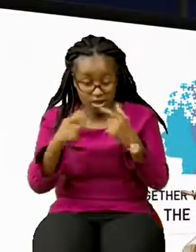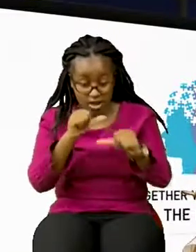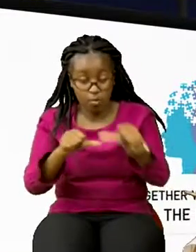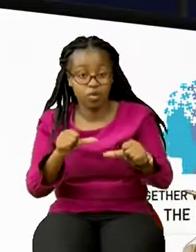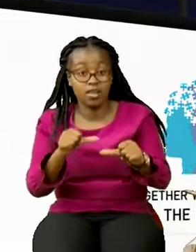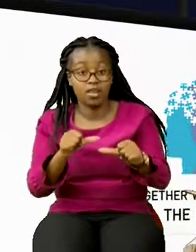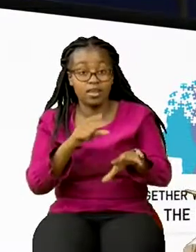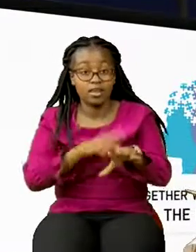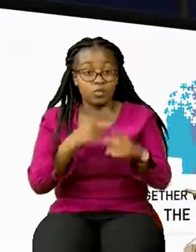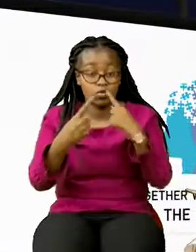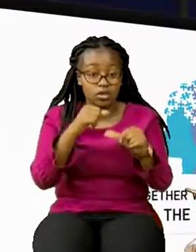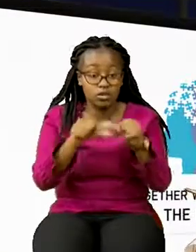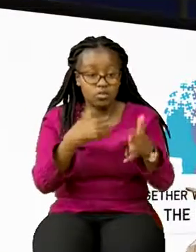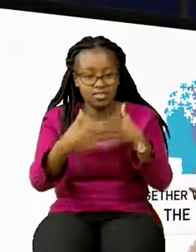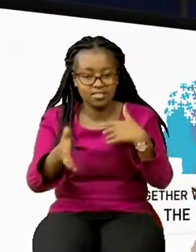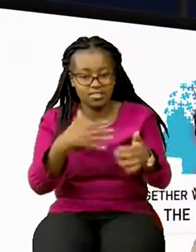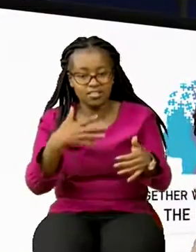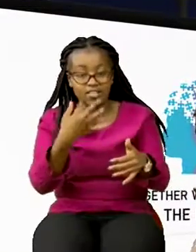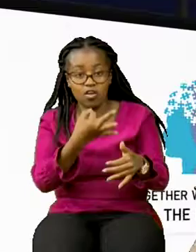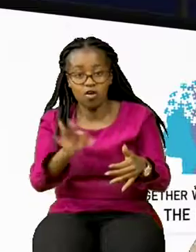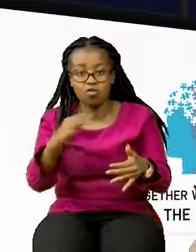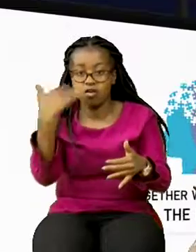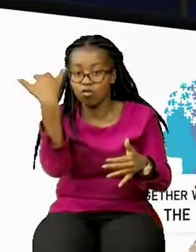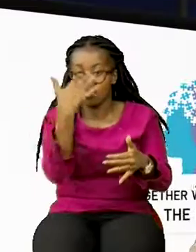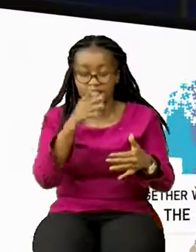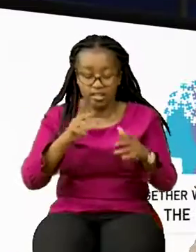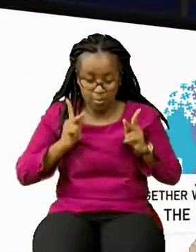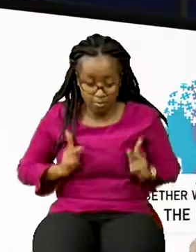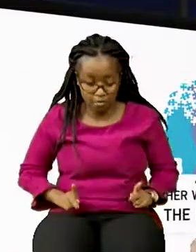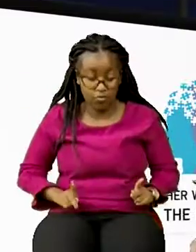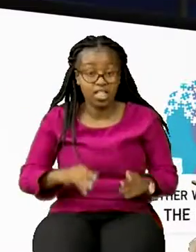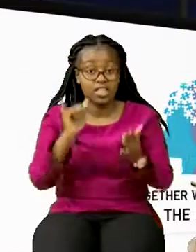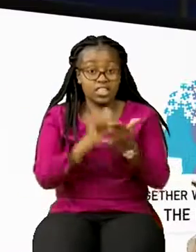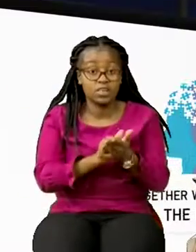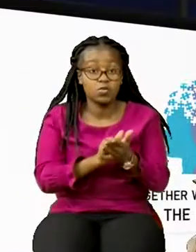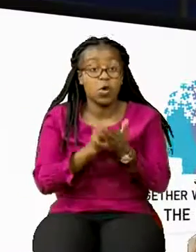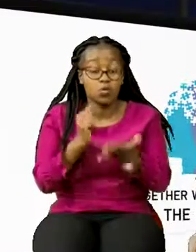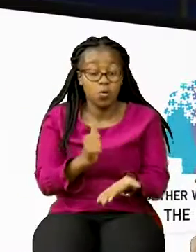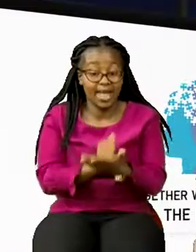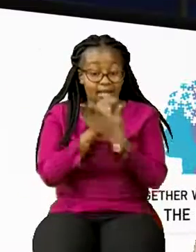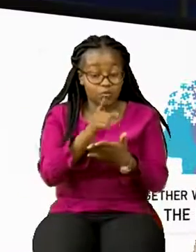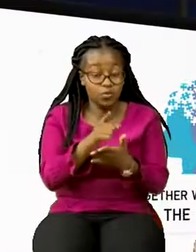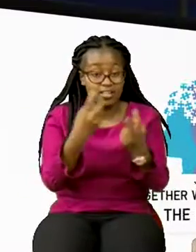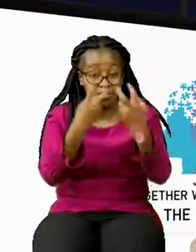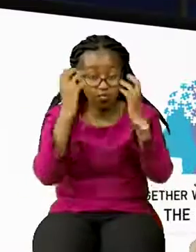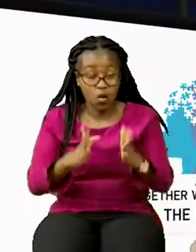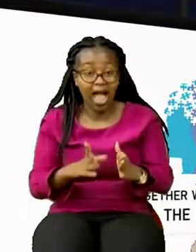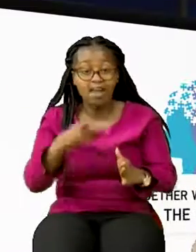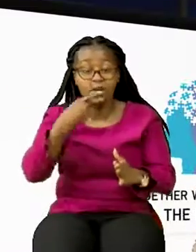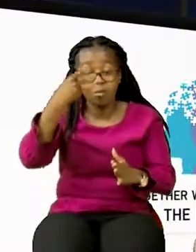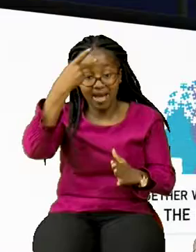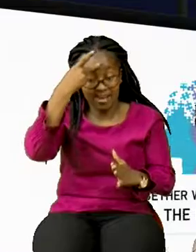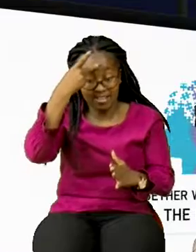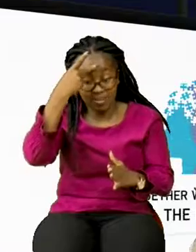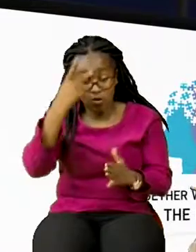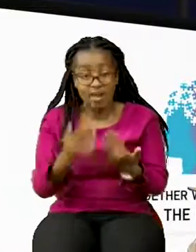about when we talk of the signs and symptoms of autistic persons. So that was to assist you as a viewer and as a parent or